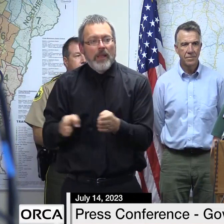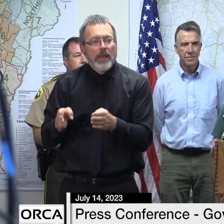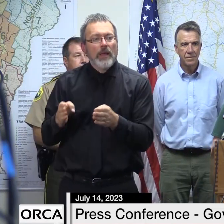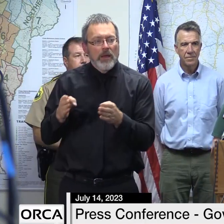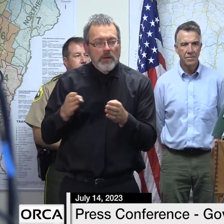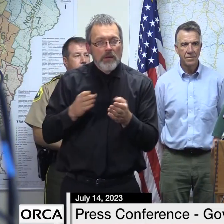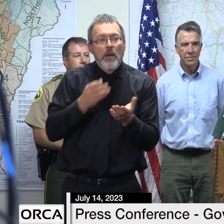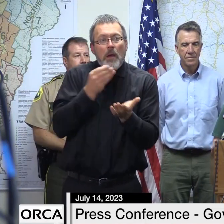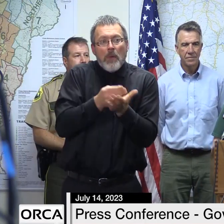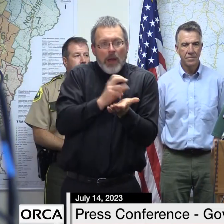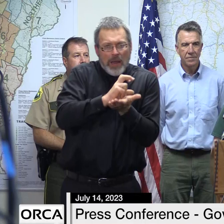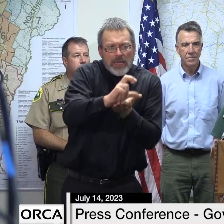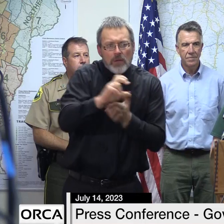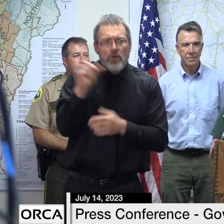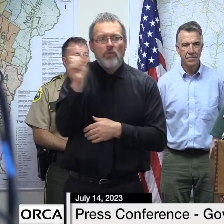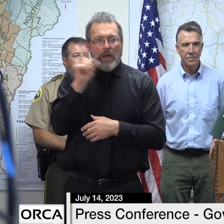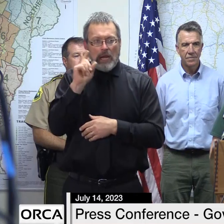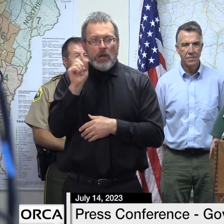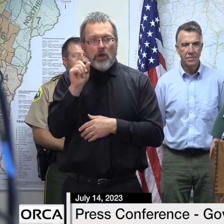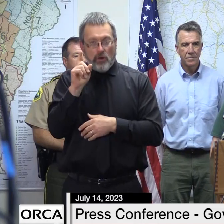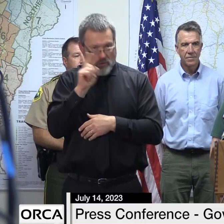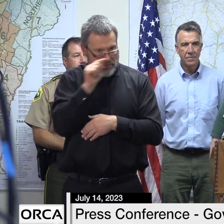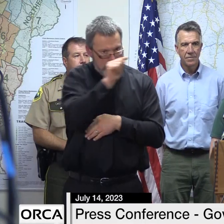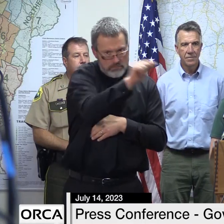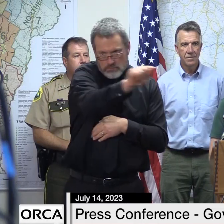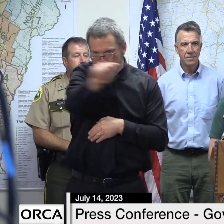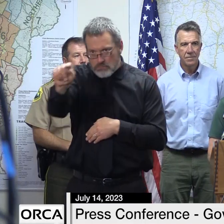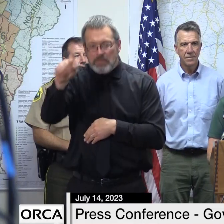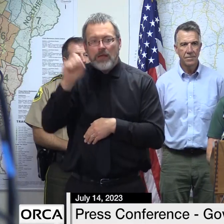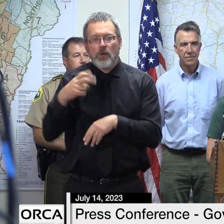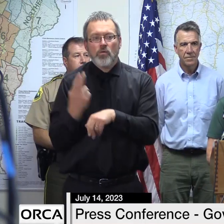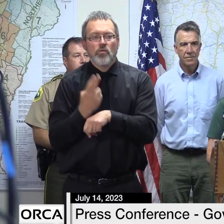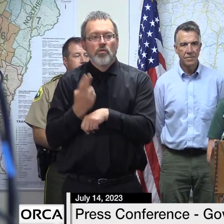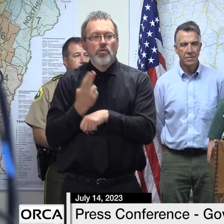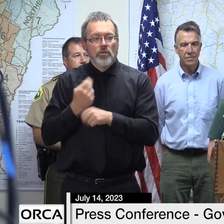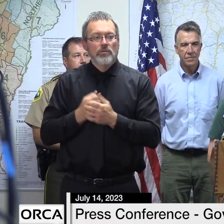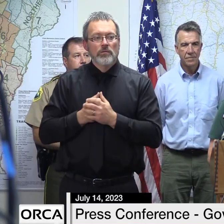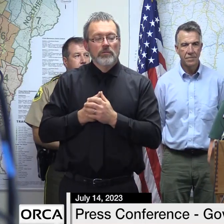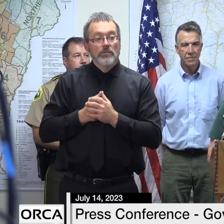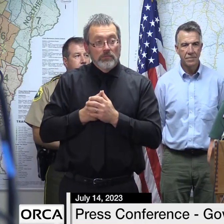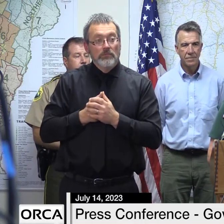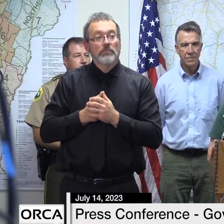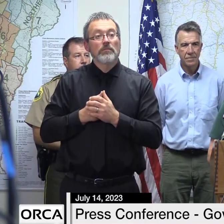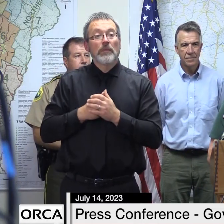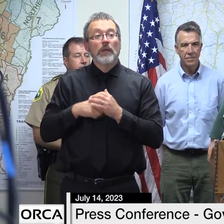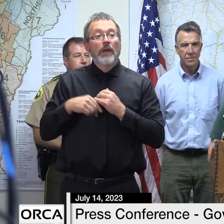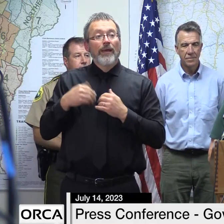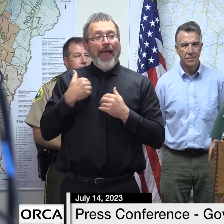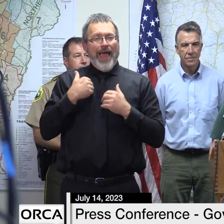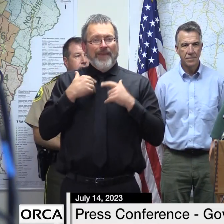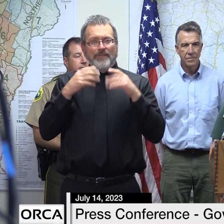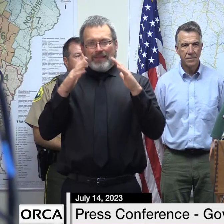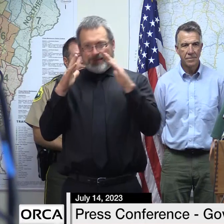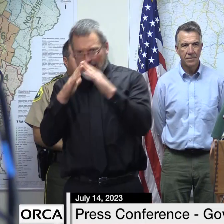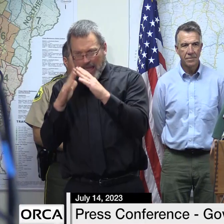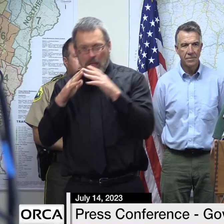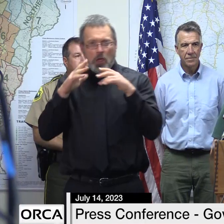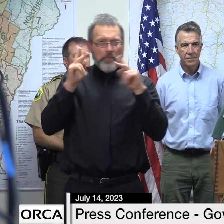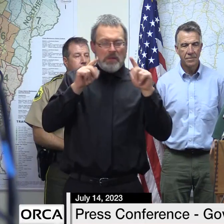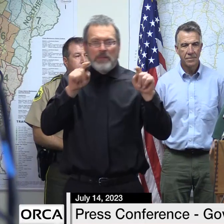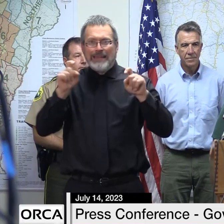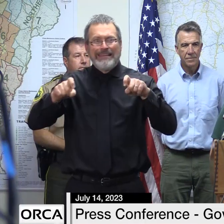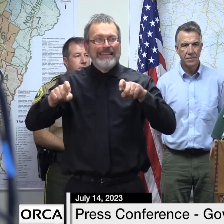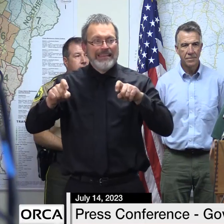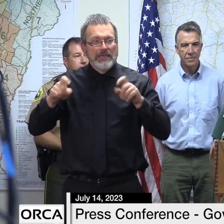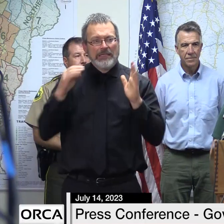to assist Vermont individuals, businesses, and municipalities, as well as the state. And we're going to have more details on that